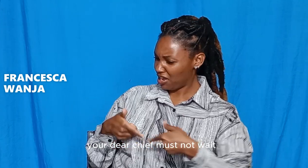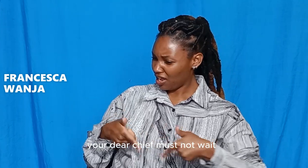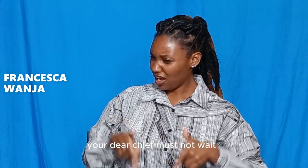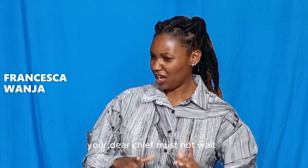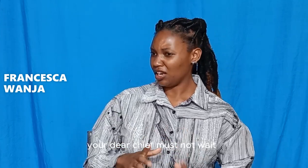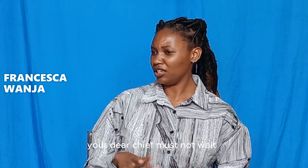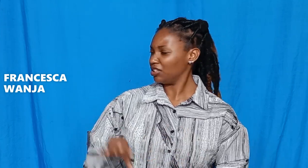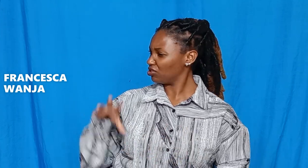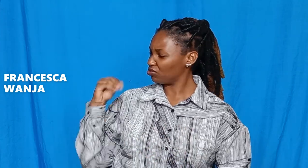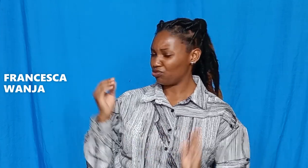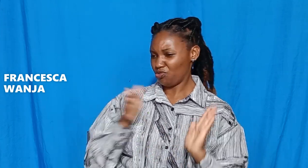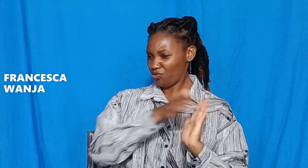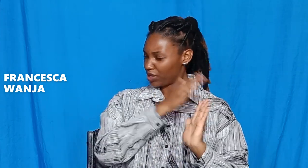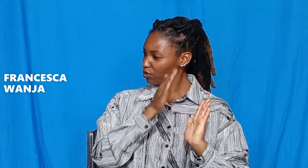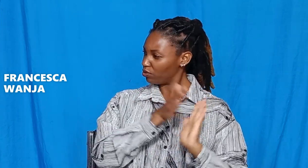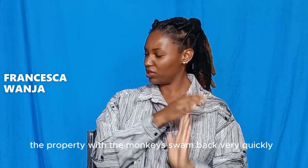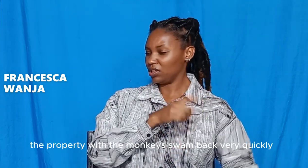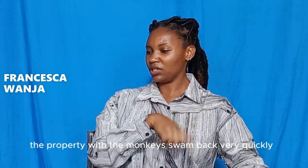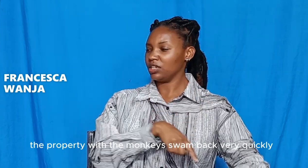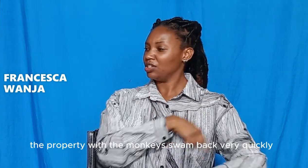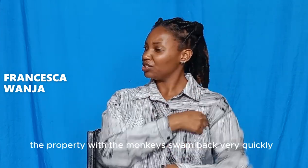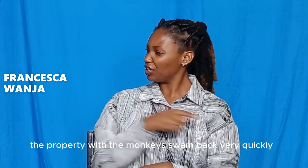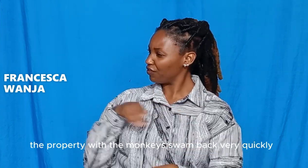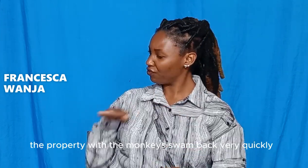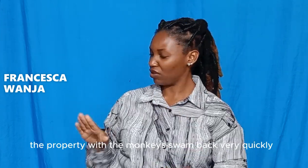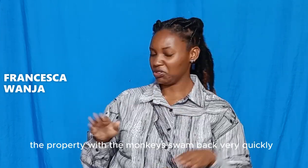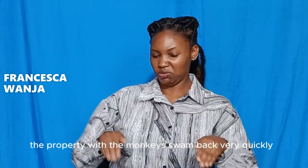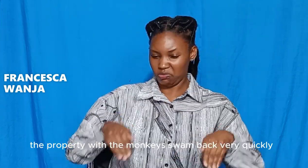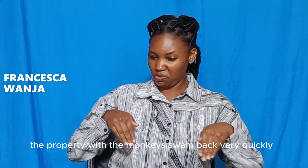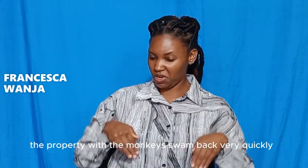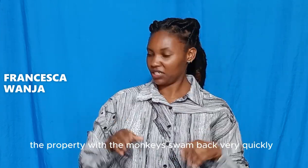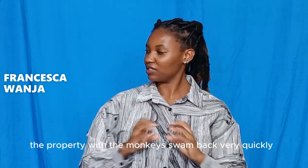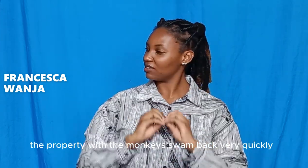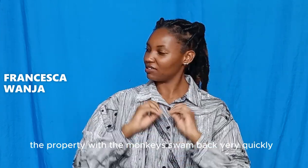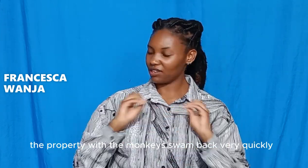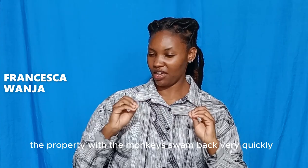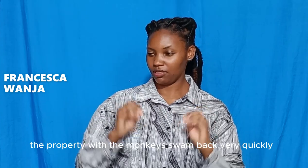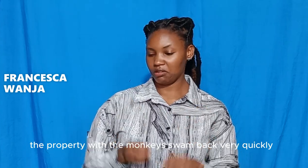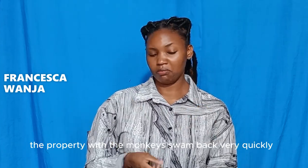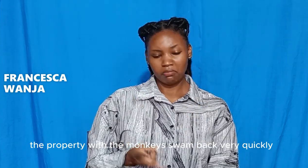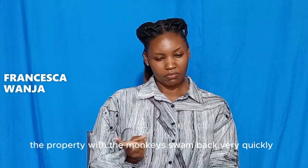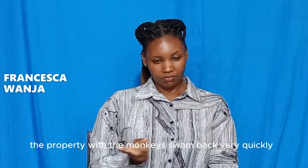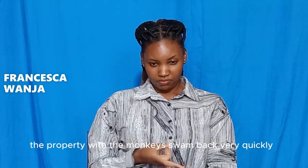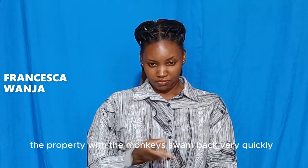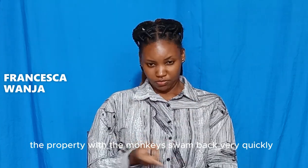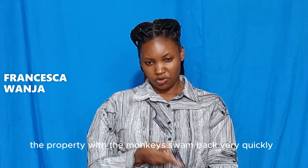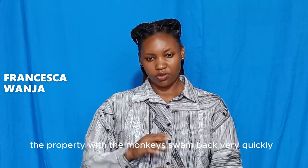wait. The crocodile asked the monkey swam back very quickly.